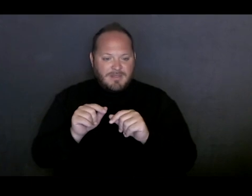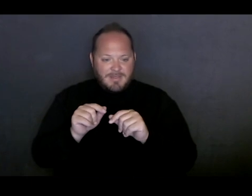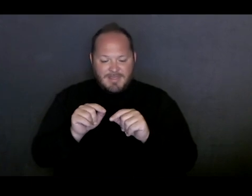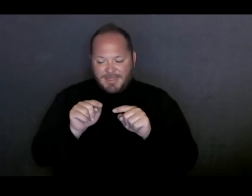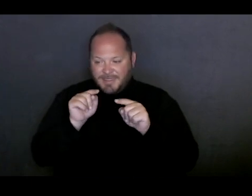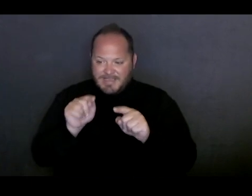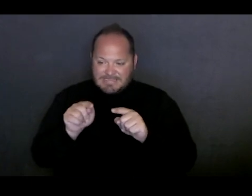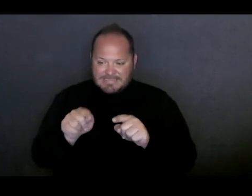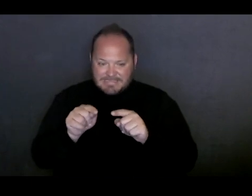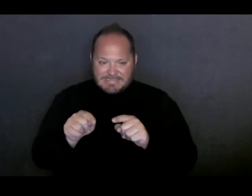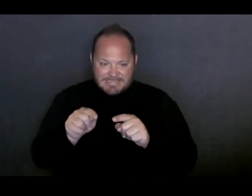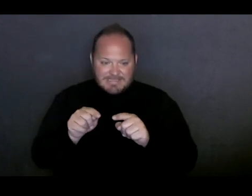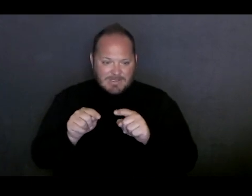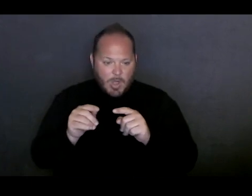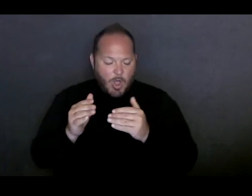if you will, or a talking point.